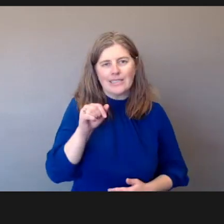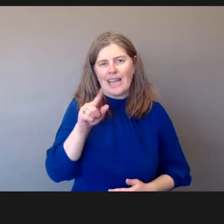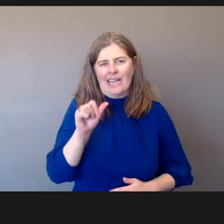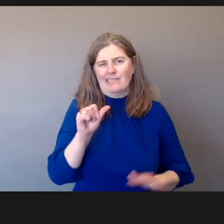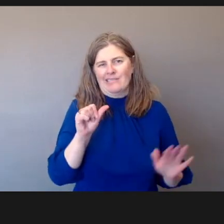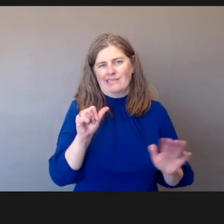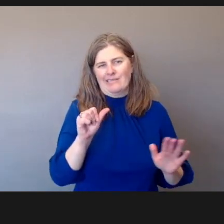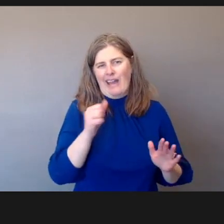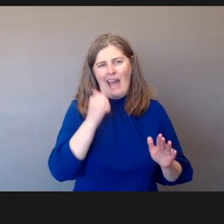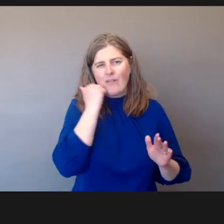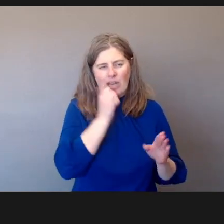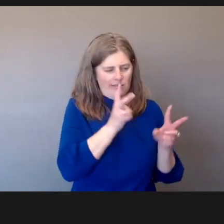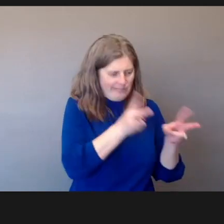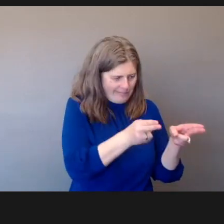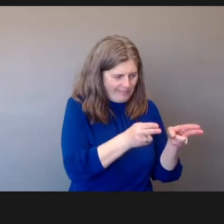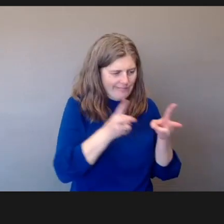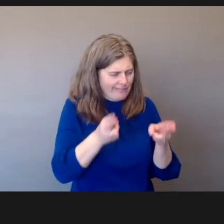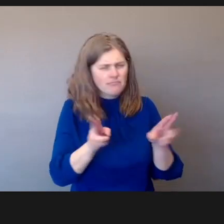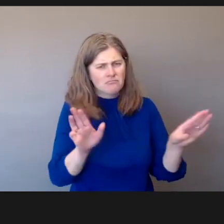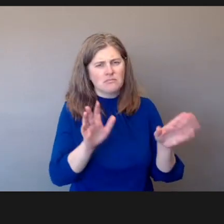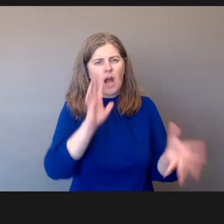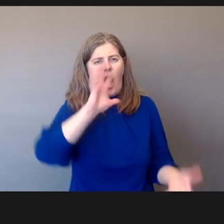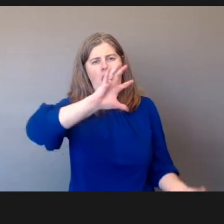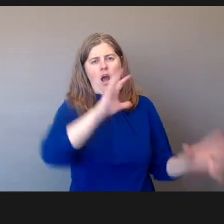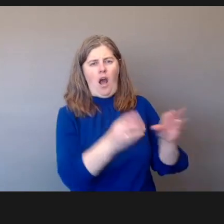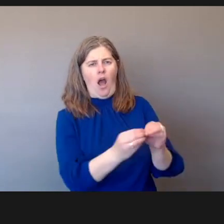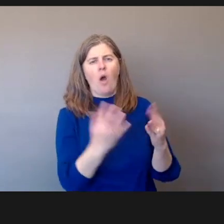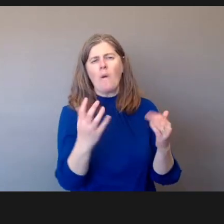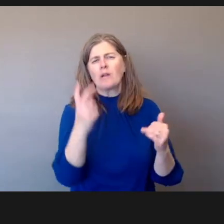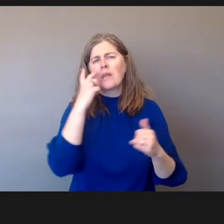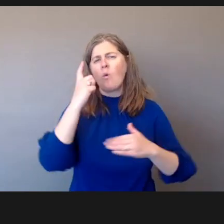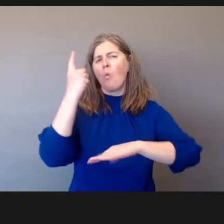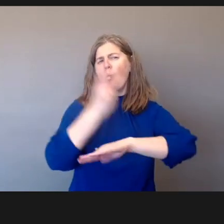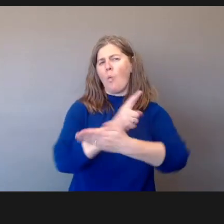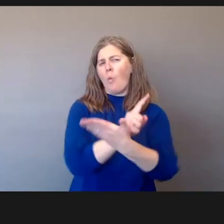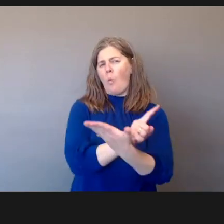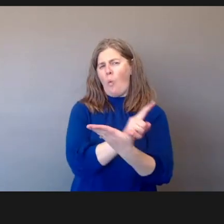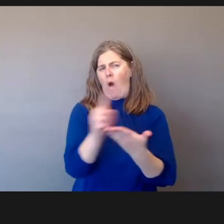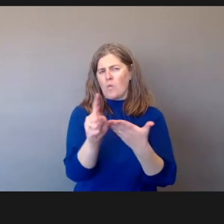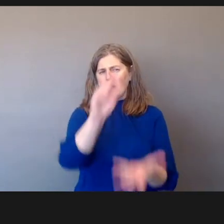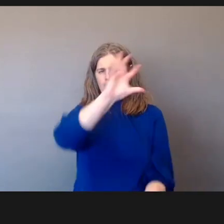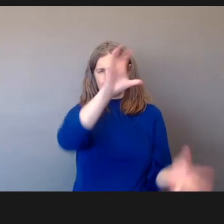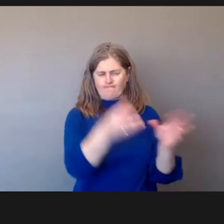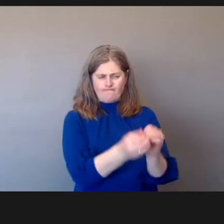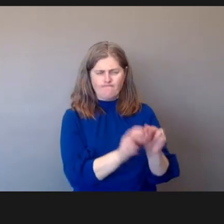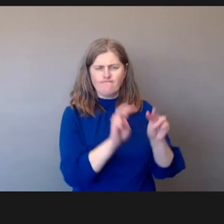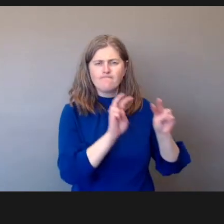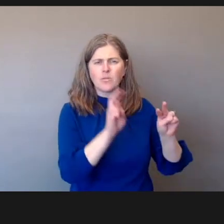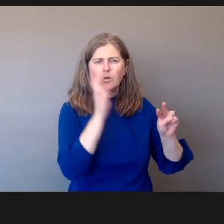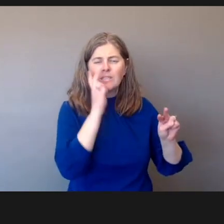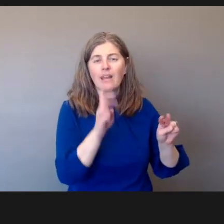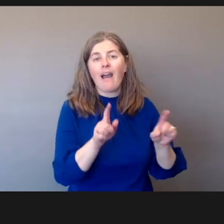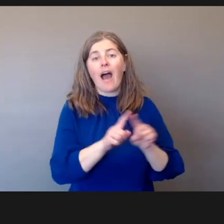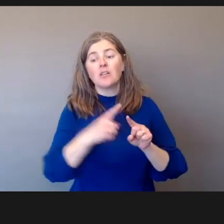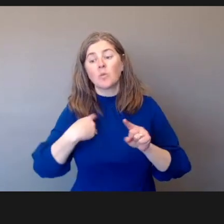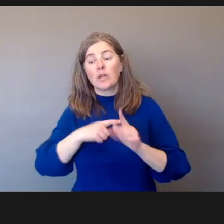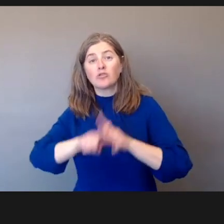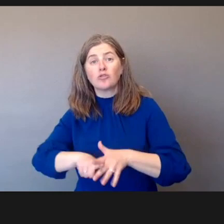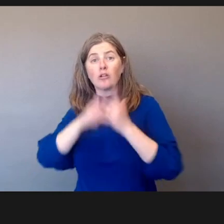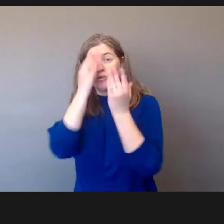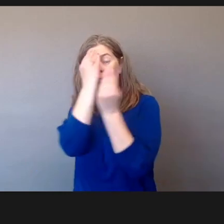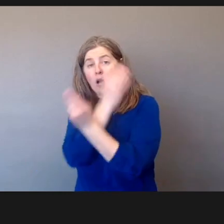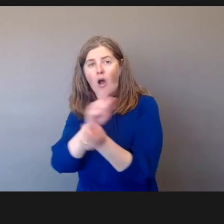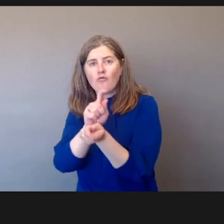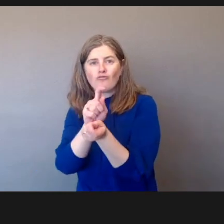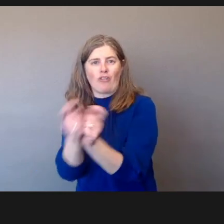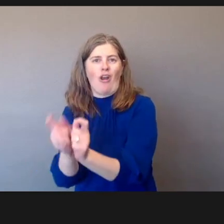I don't. I'm always waiting to see what a week's worth of data looks like. And I think as we start making changes to our reporting, you're going to